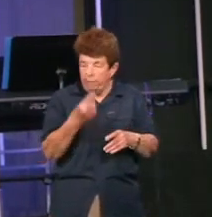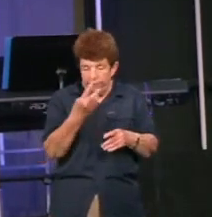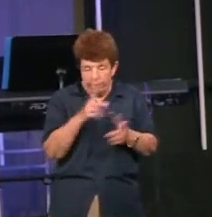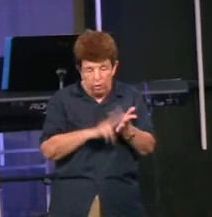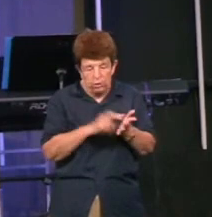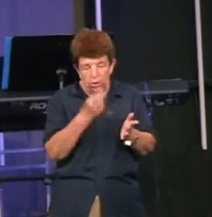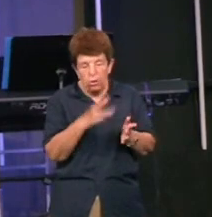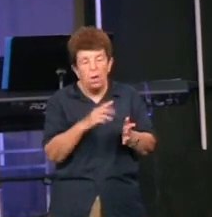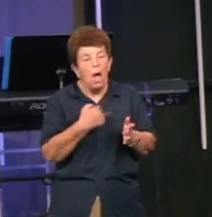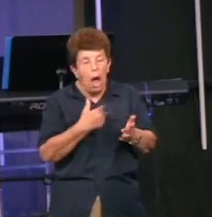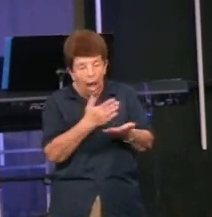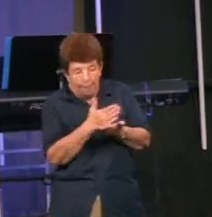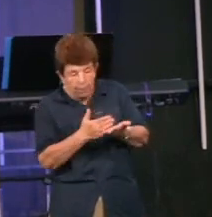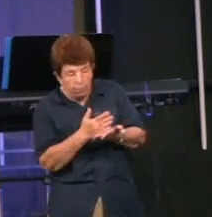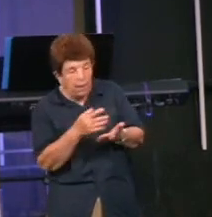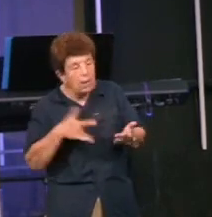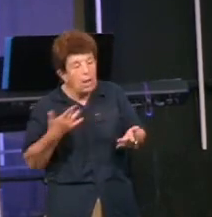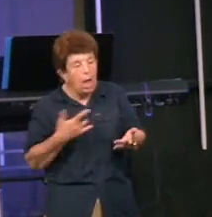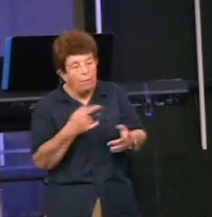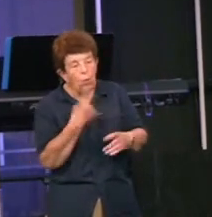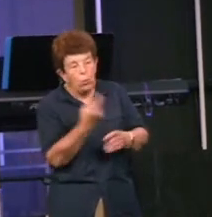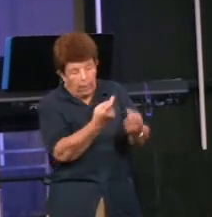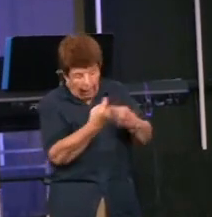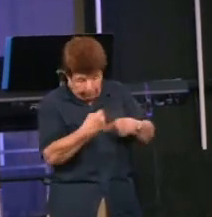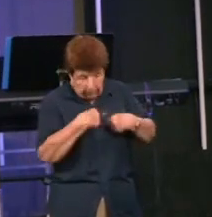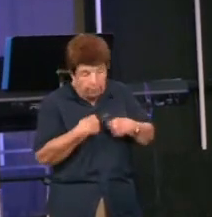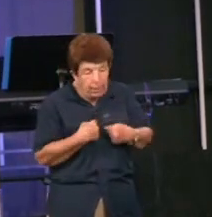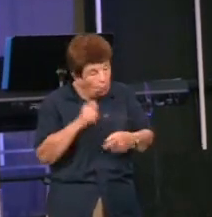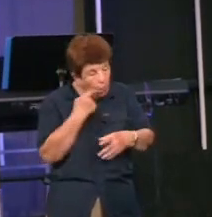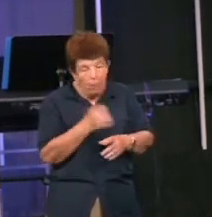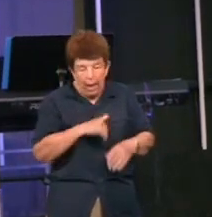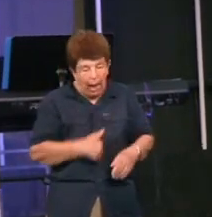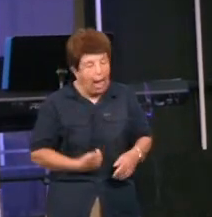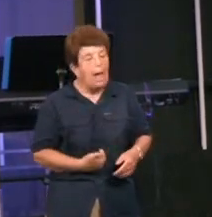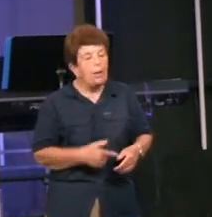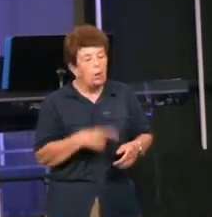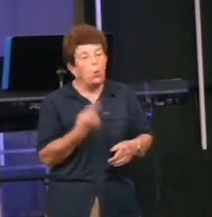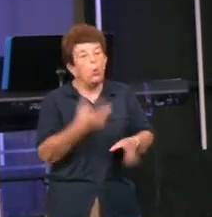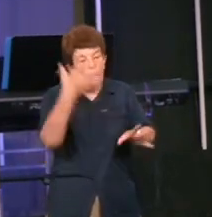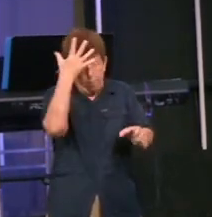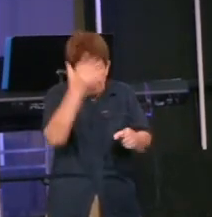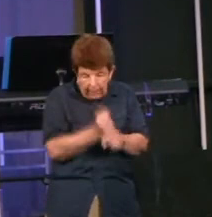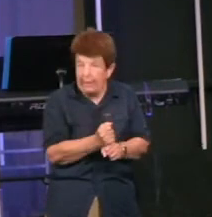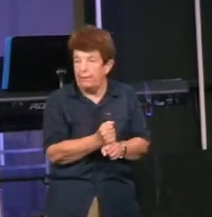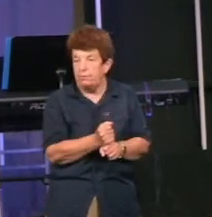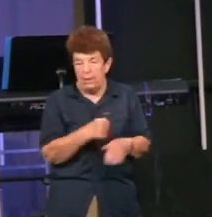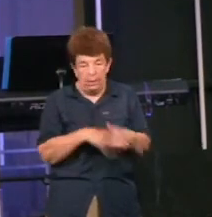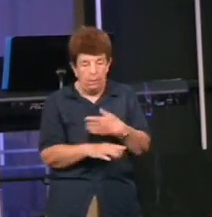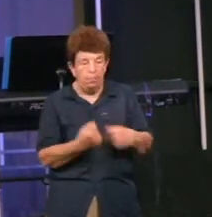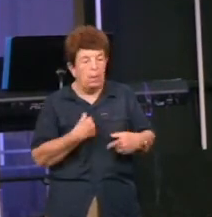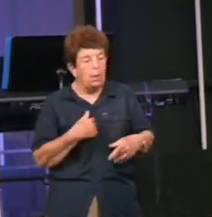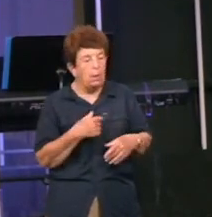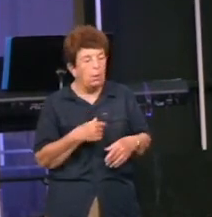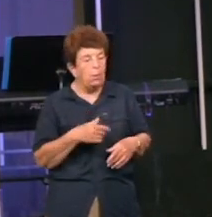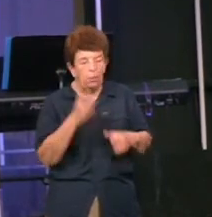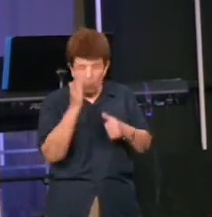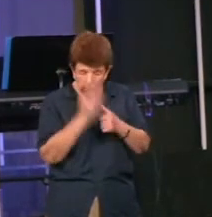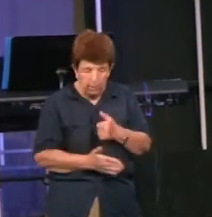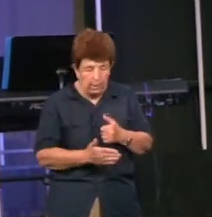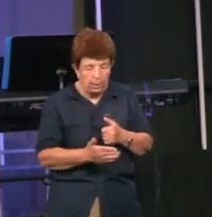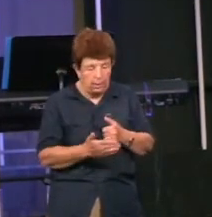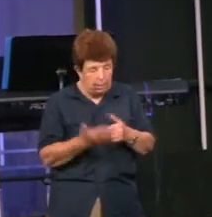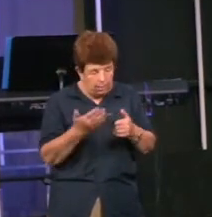35, he says, I am the bread of life. Whoever comes to me shall not hunger, and whoever believes in me shall